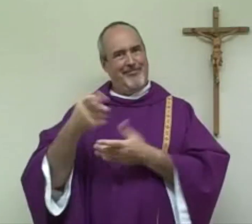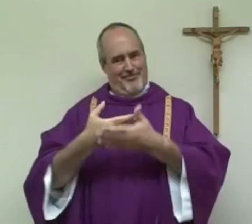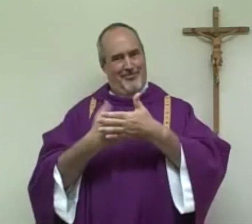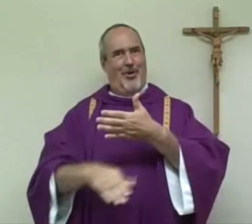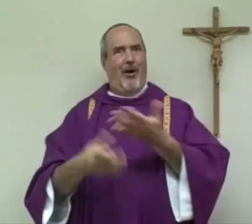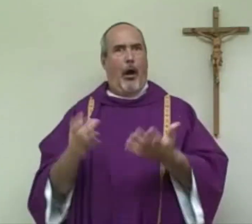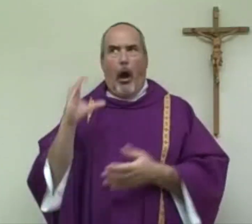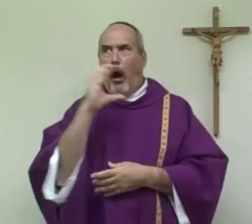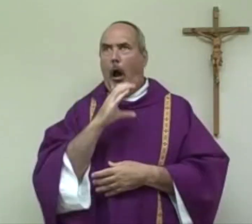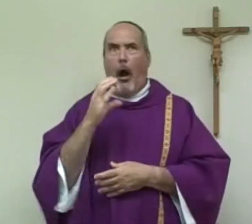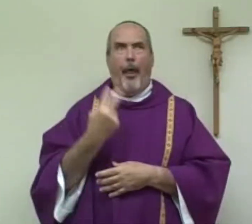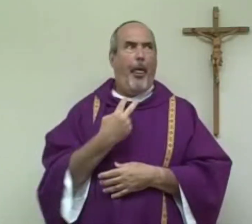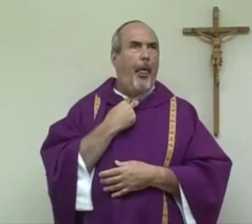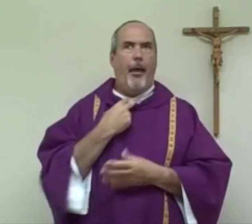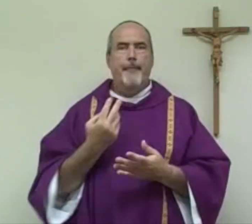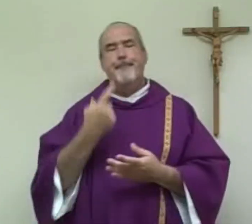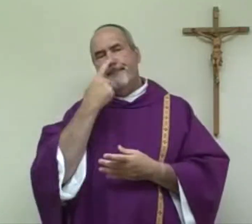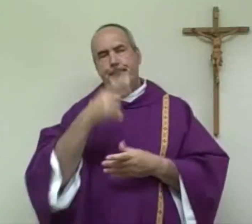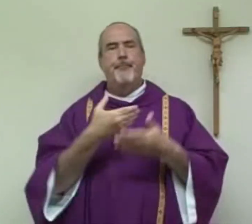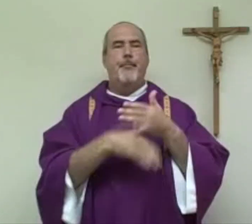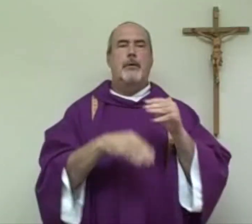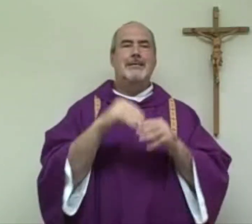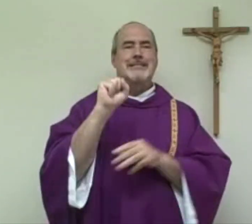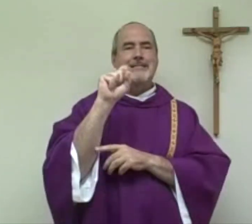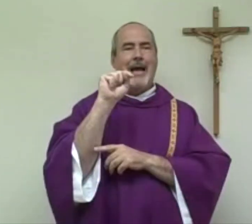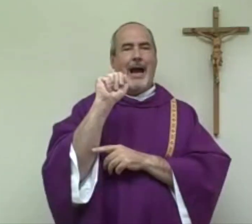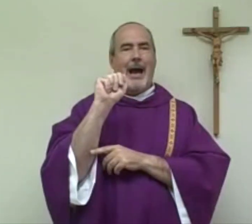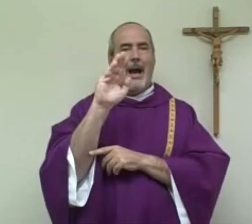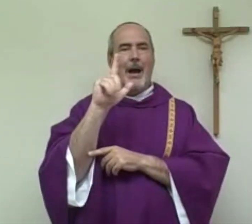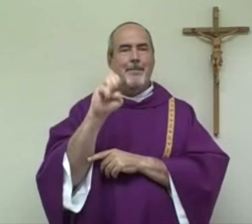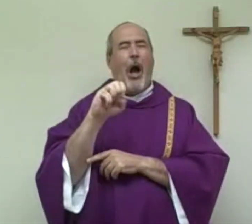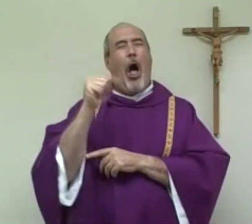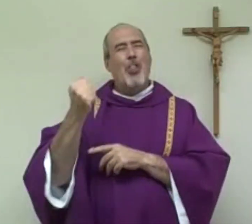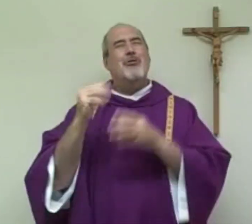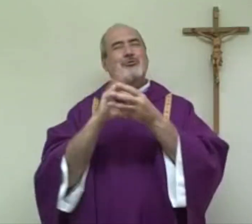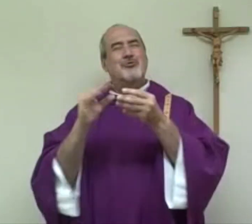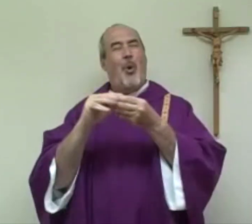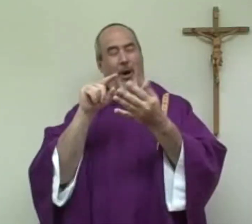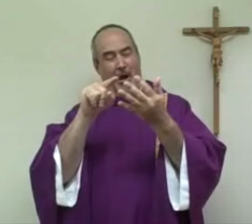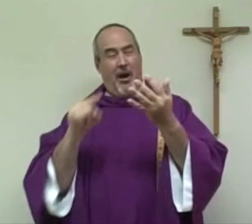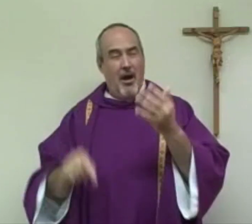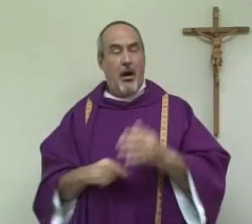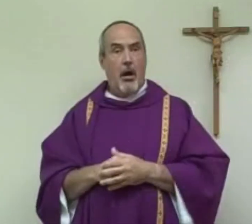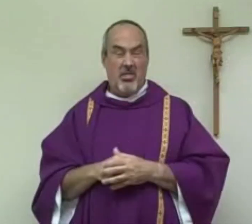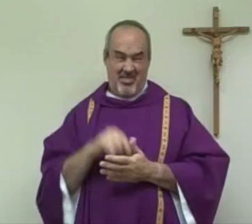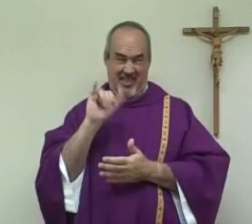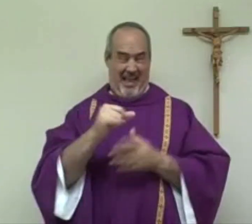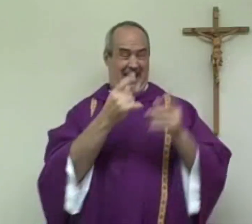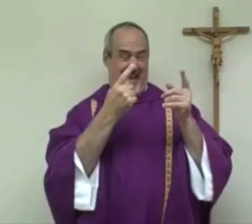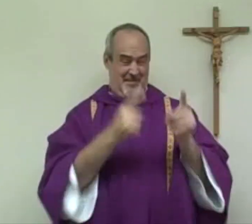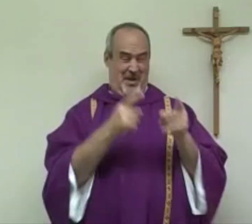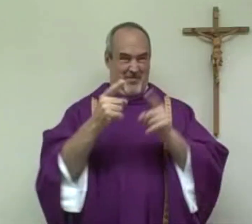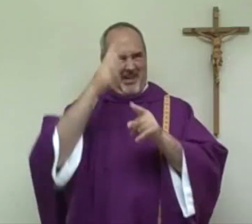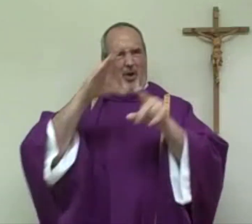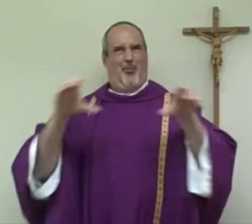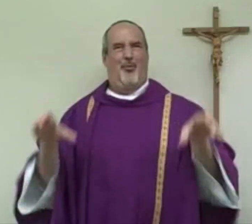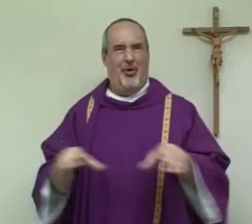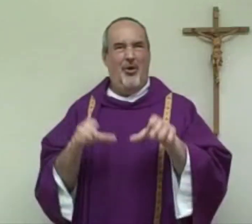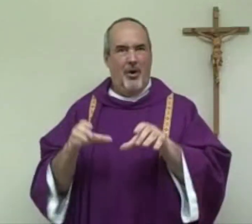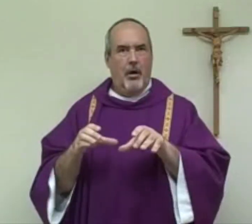And then Mary and Joseph were looking for a place for her to give birth, and they couldn't find a place. So they gave birth in a stable. All